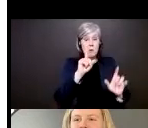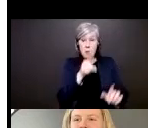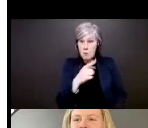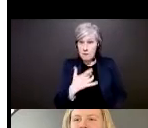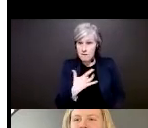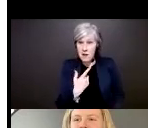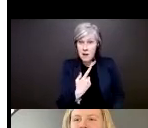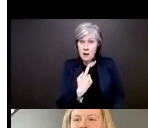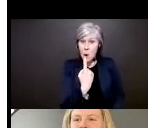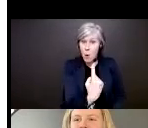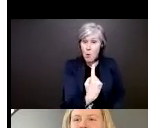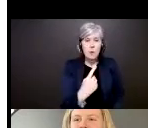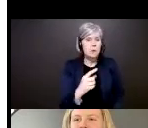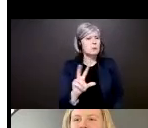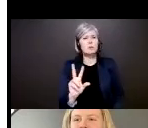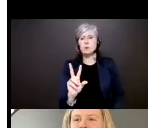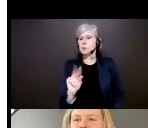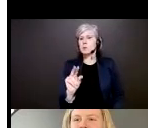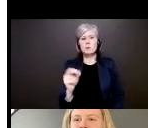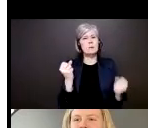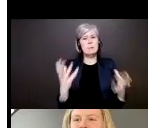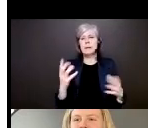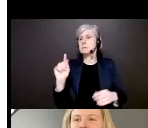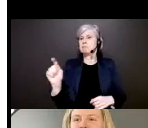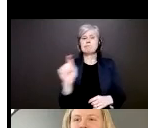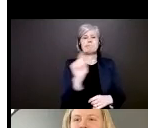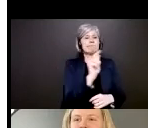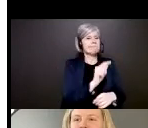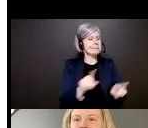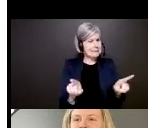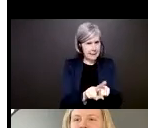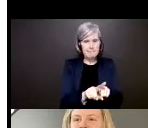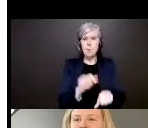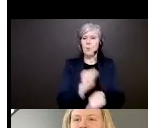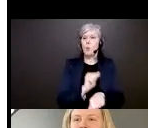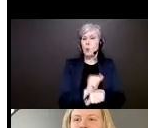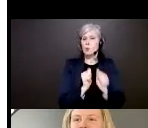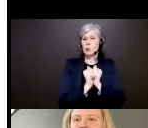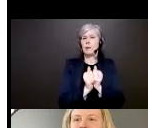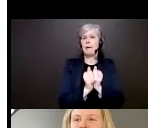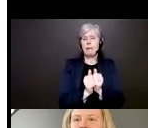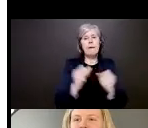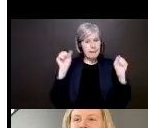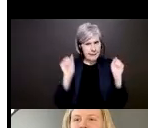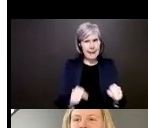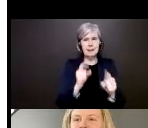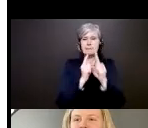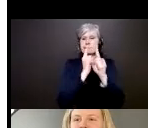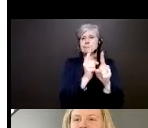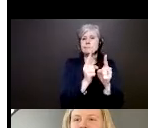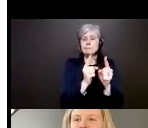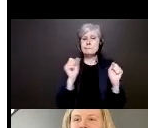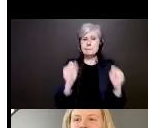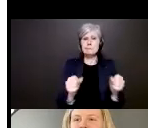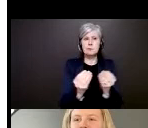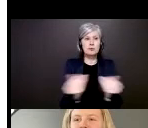the responsibility for creating the future that we want. There's also Canadian initiatives that we want to be